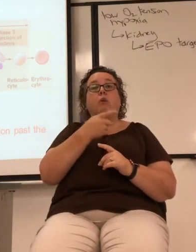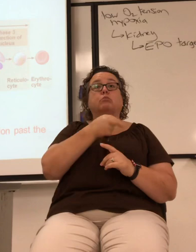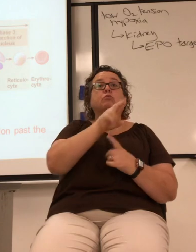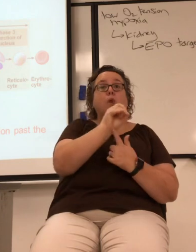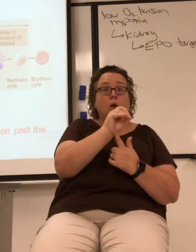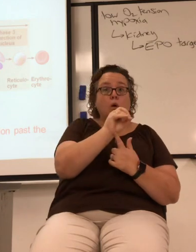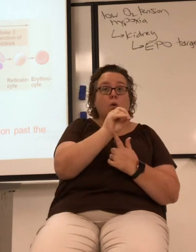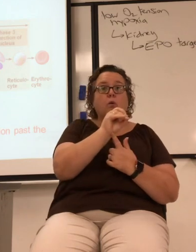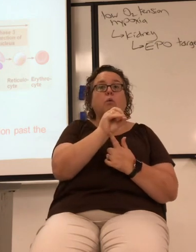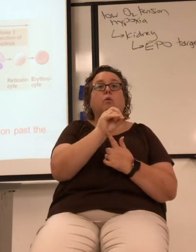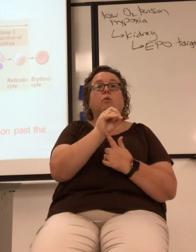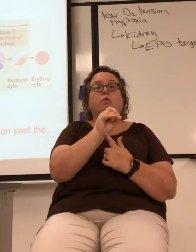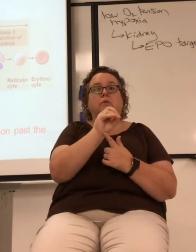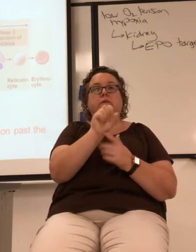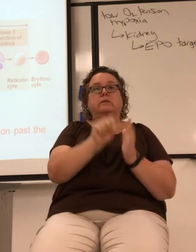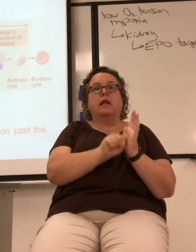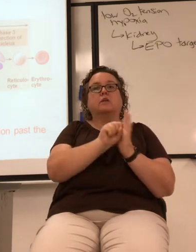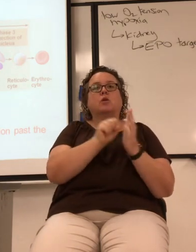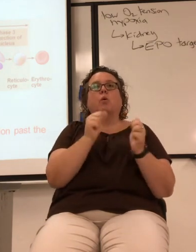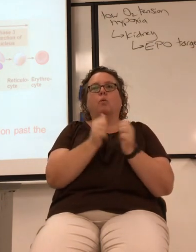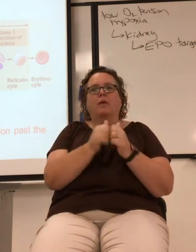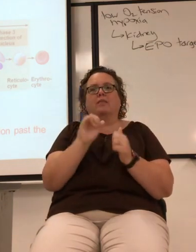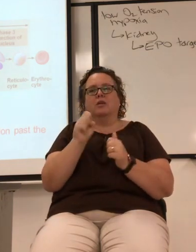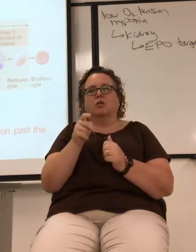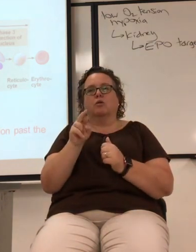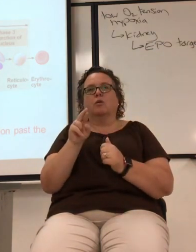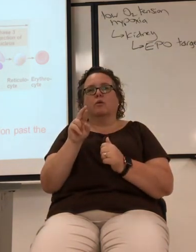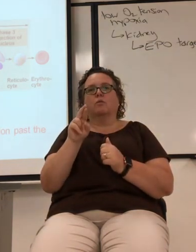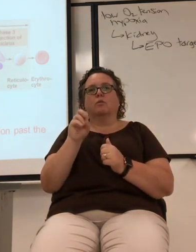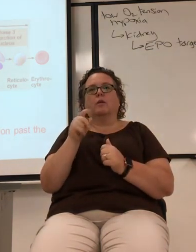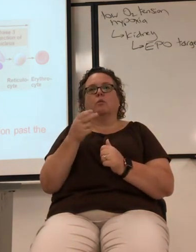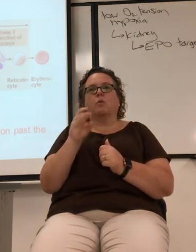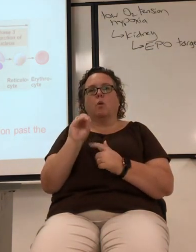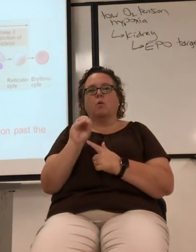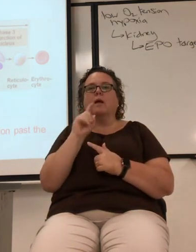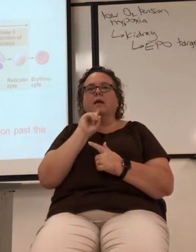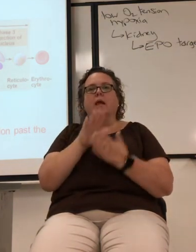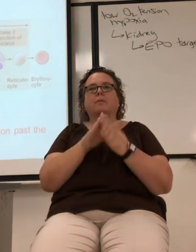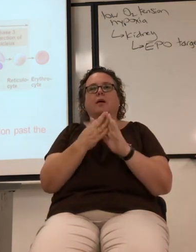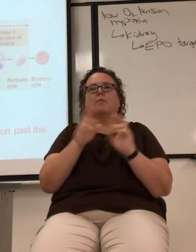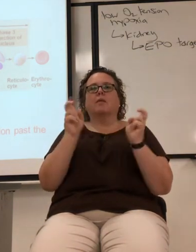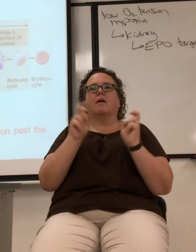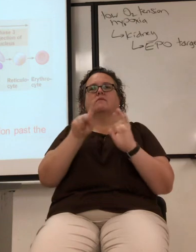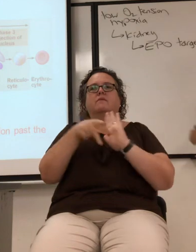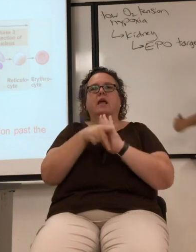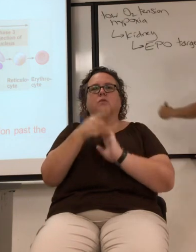stage, with EPO, it can differentiate to this, what they call the phase one on the slide.